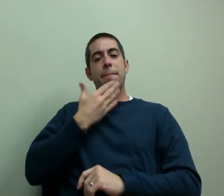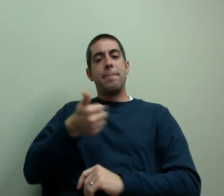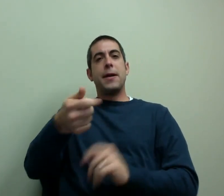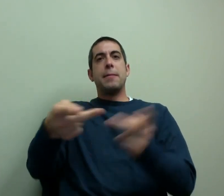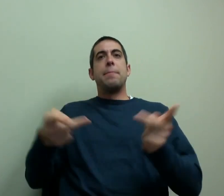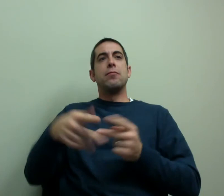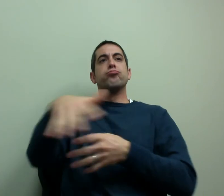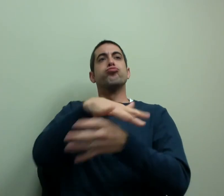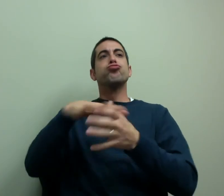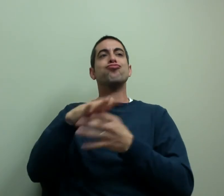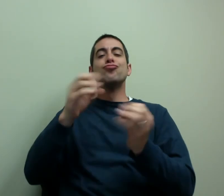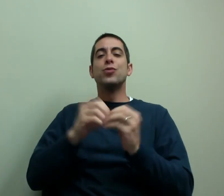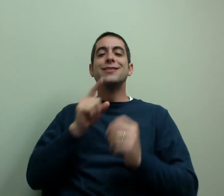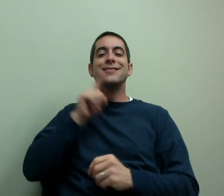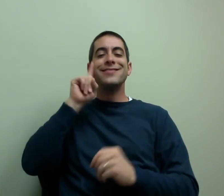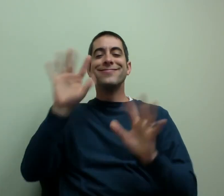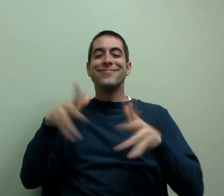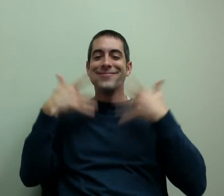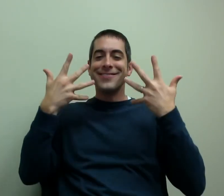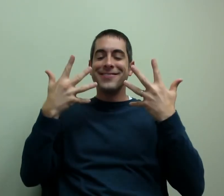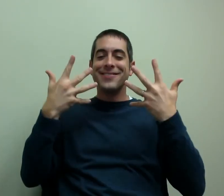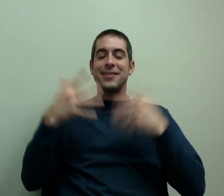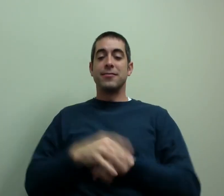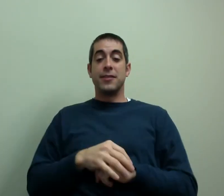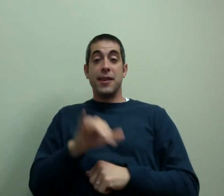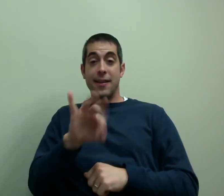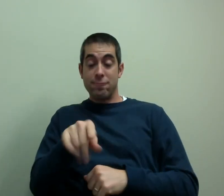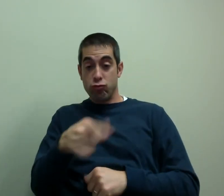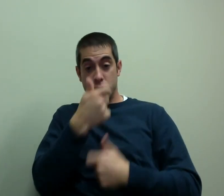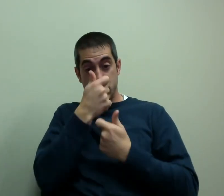better and positive change in the community, please contact us at